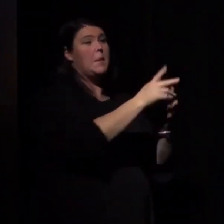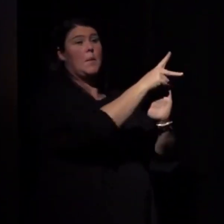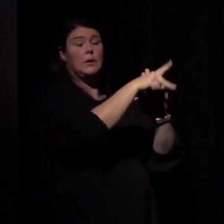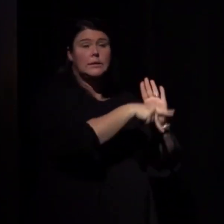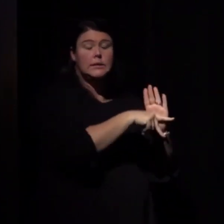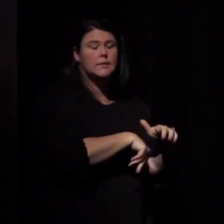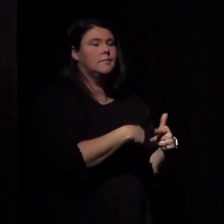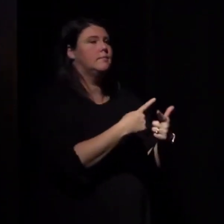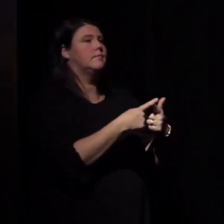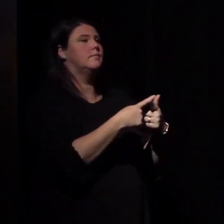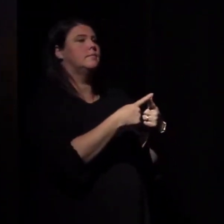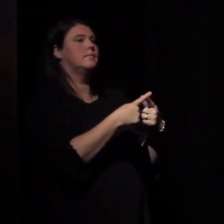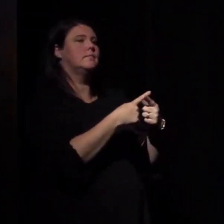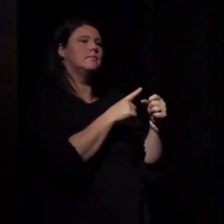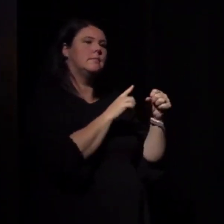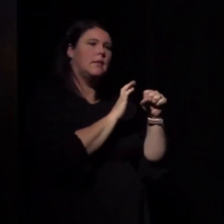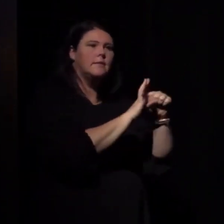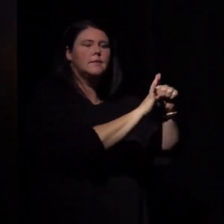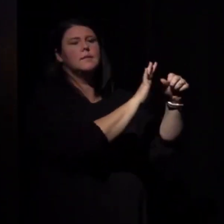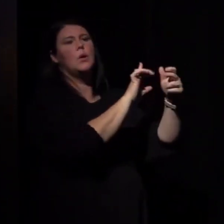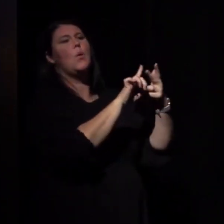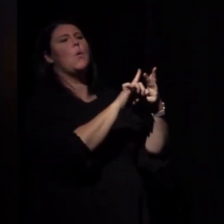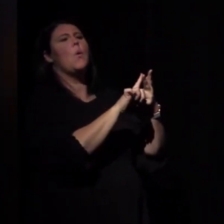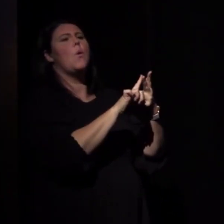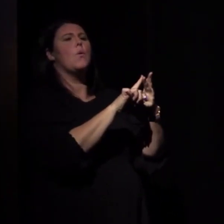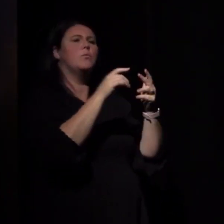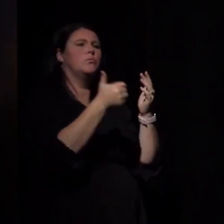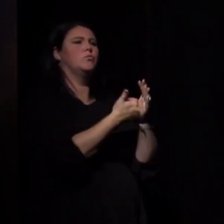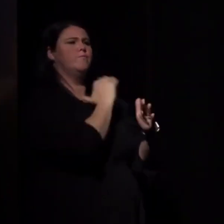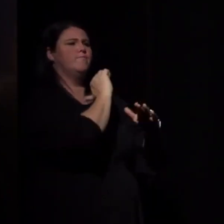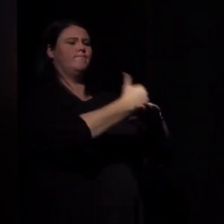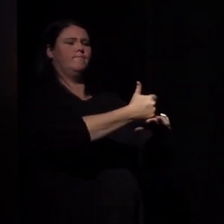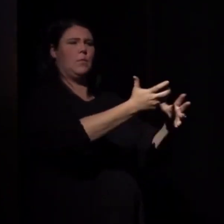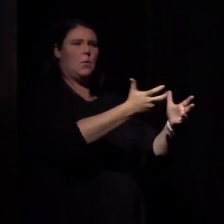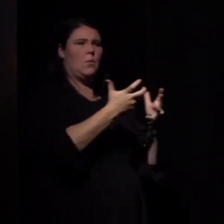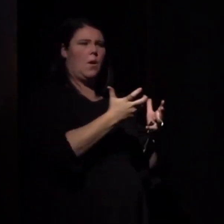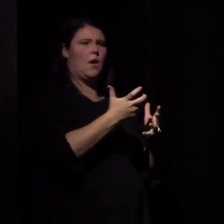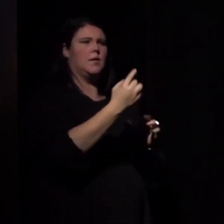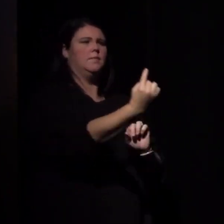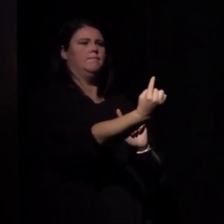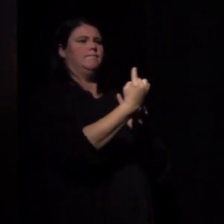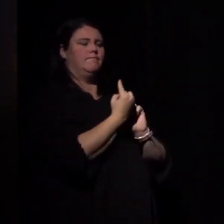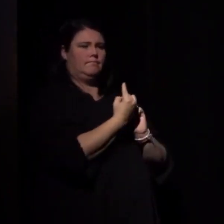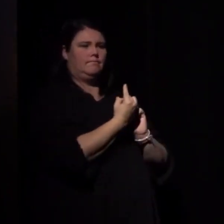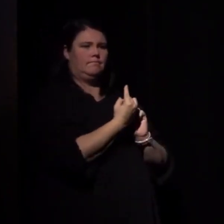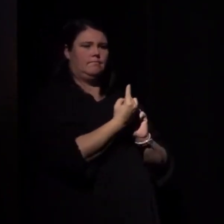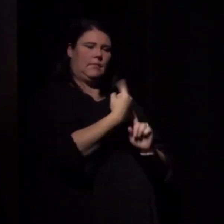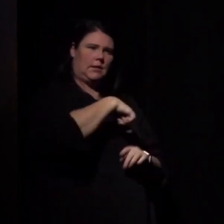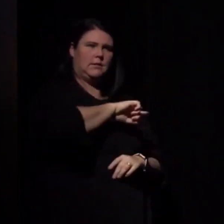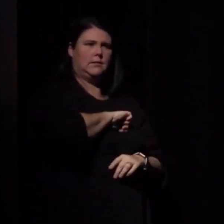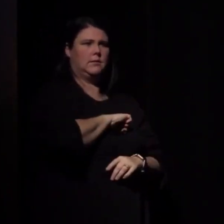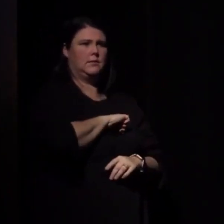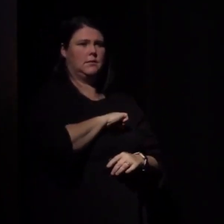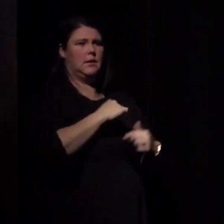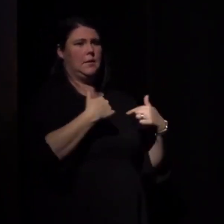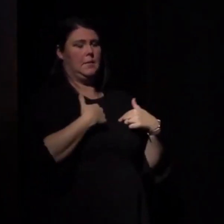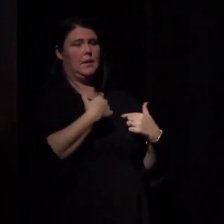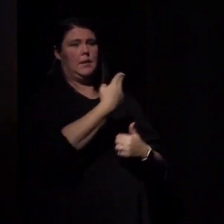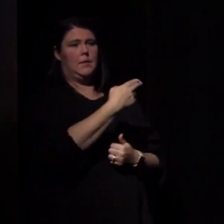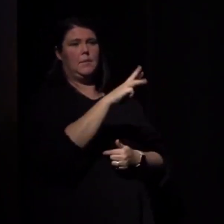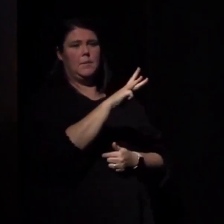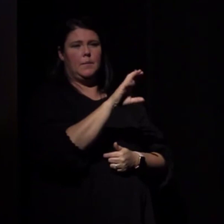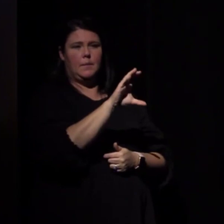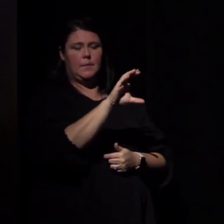policy, advocacy, or stuff you want implemented in your board, come to your student trustees. I'm going for